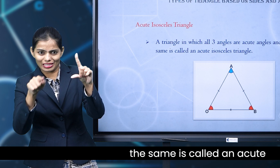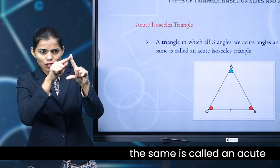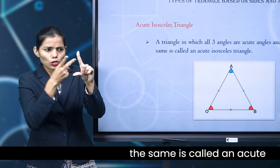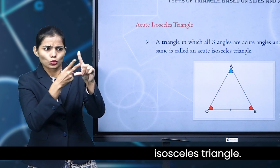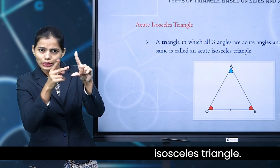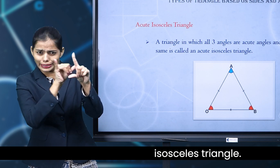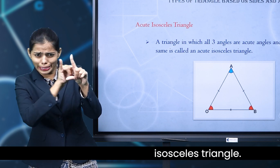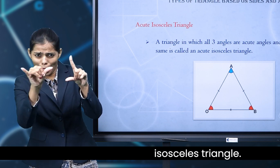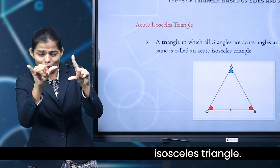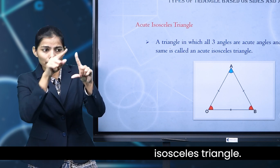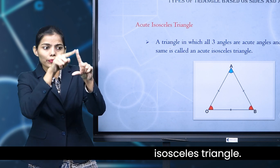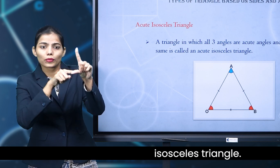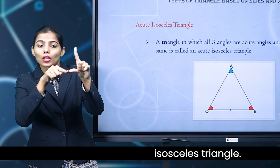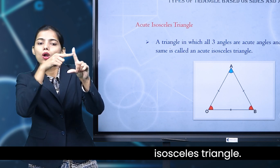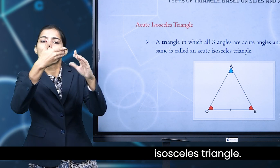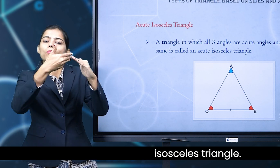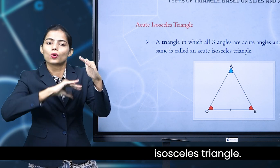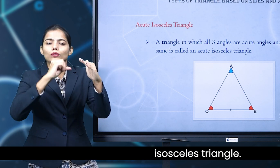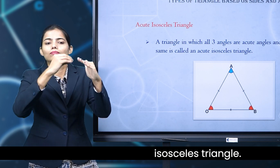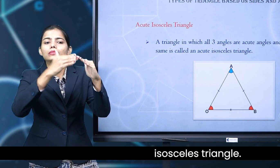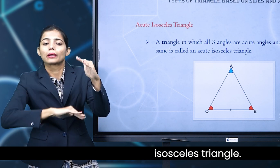acute isosceles triangle.